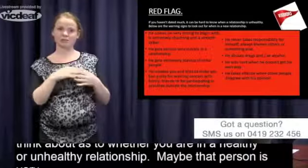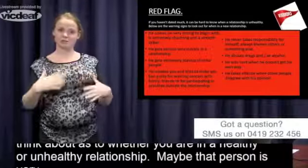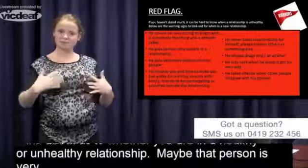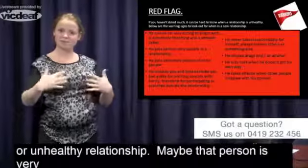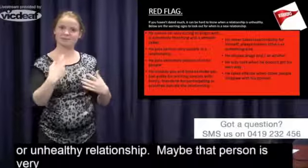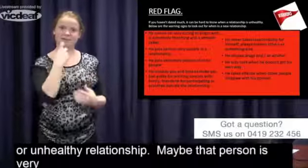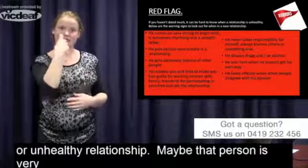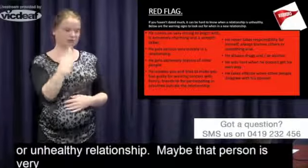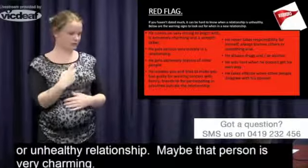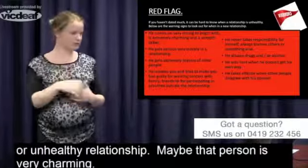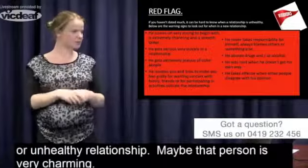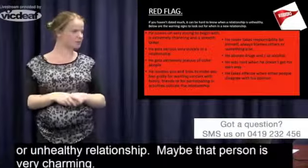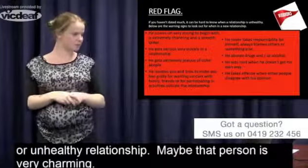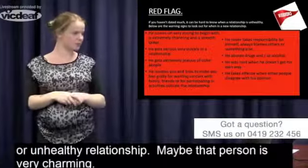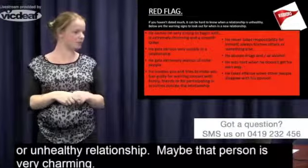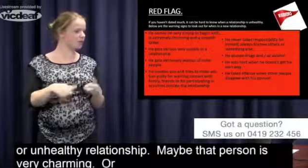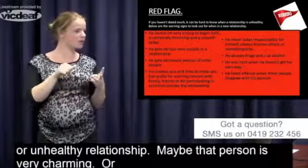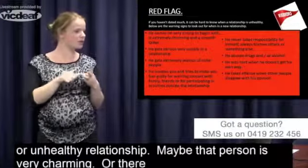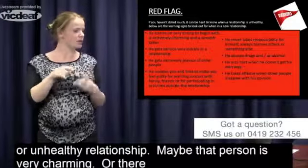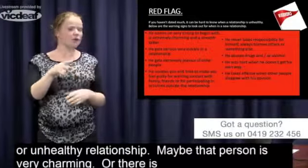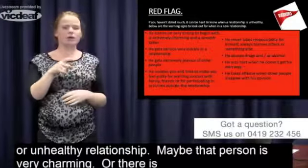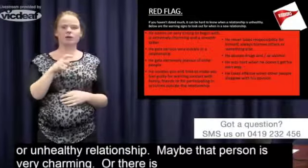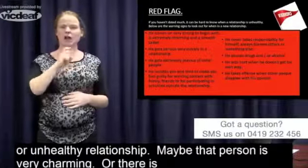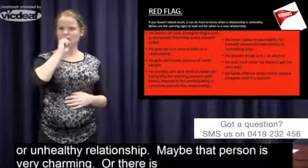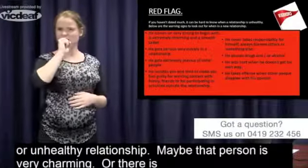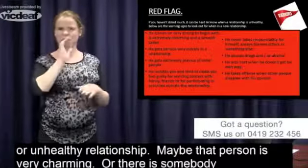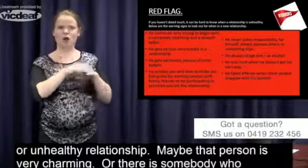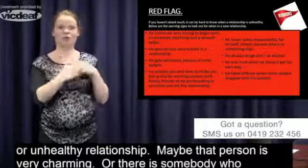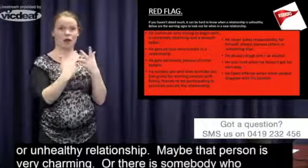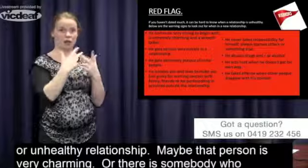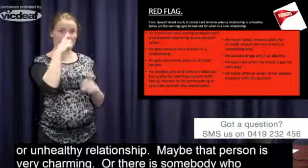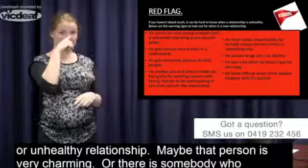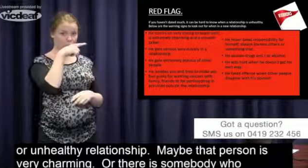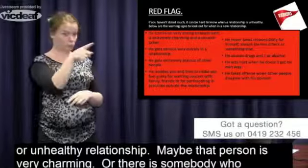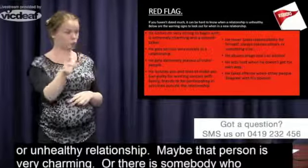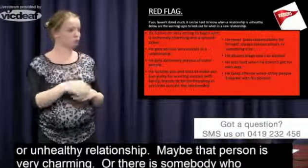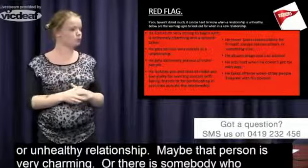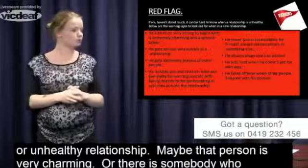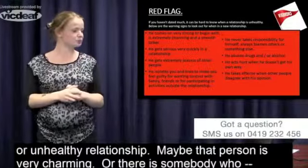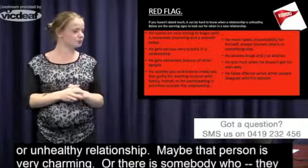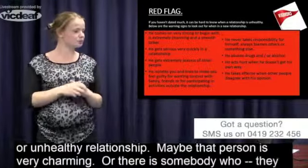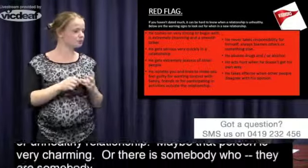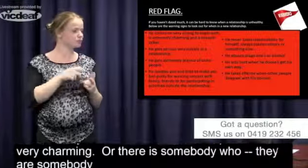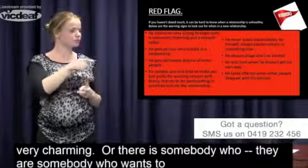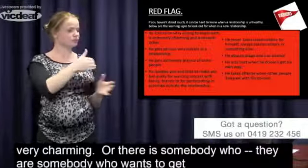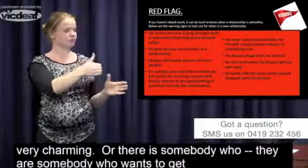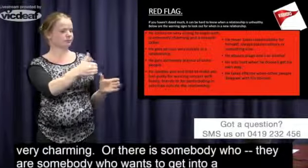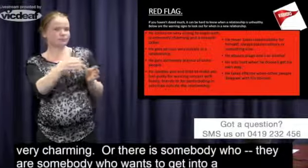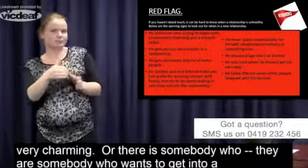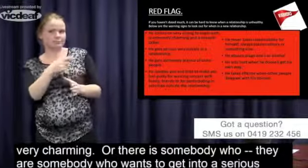or there's somebody who wants to get in a serious relationship with you, or they harbour a lot of jealousy if you are